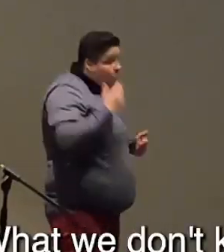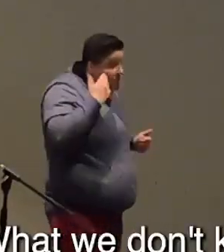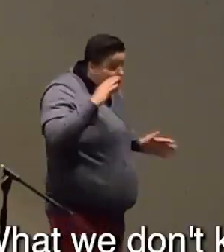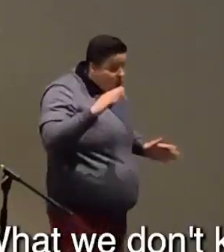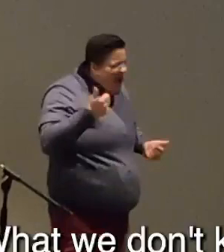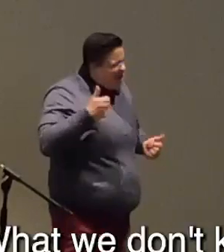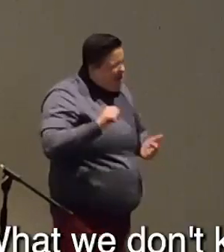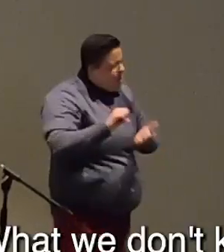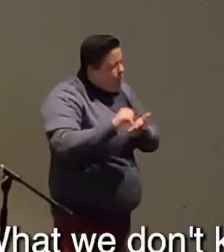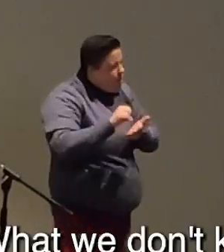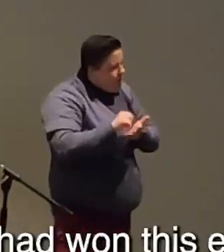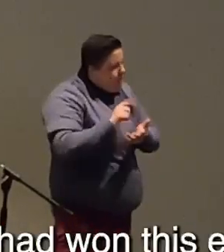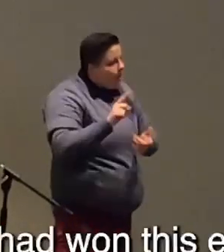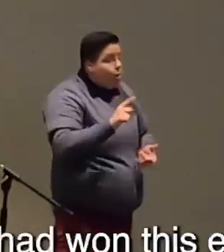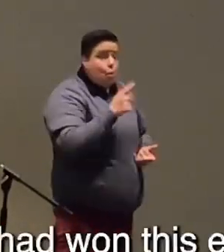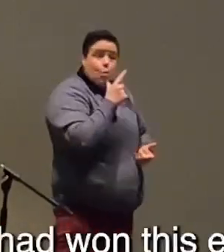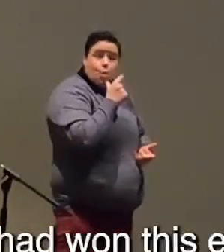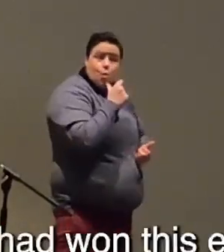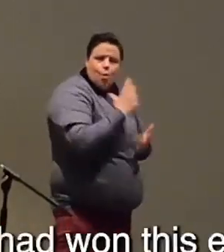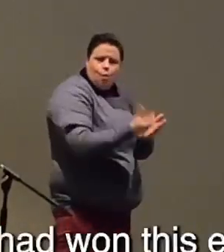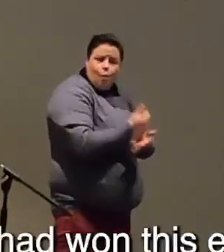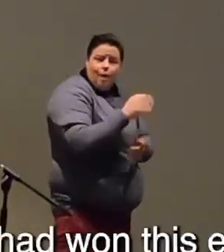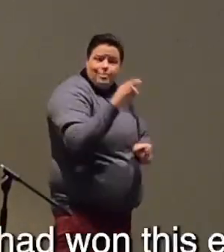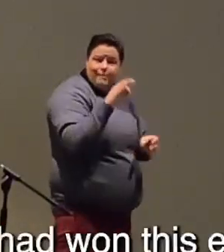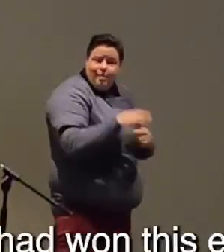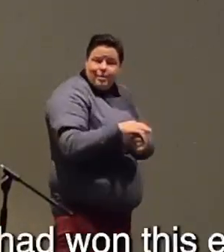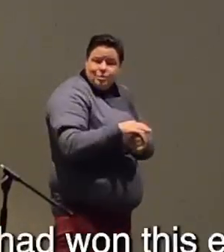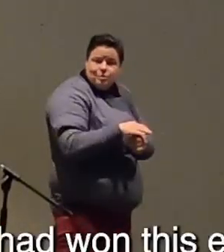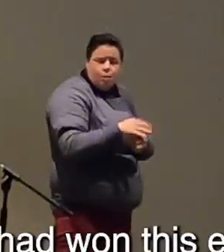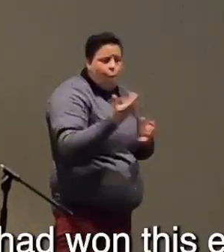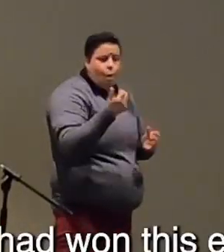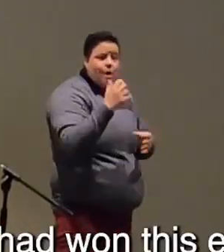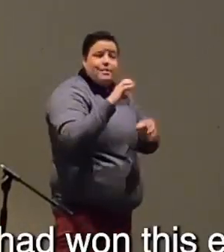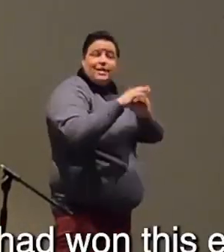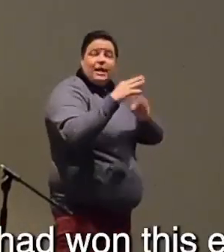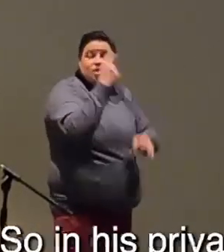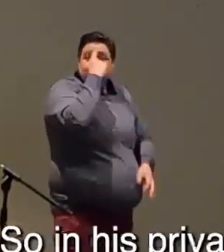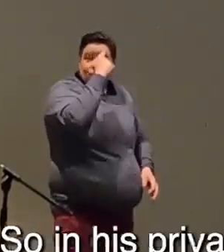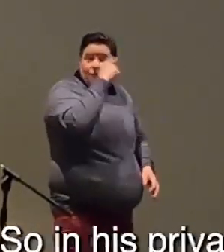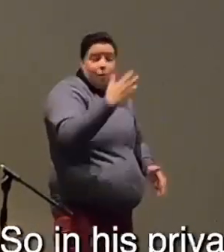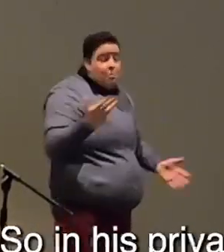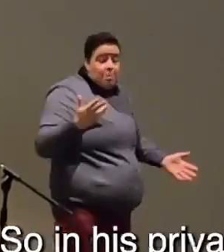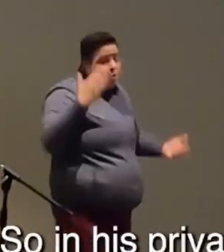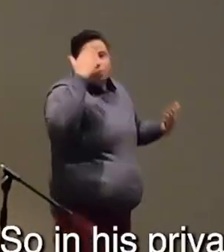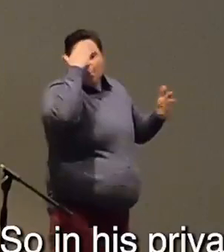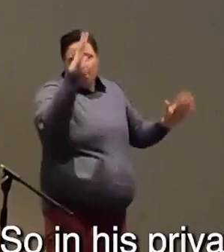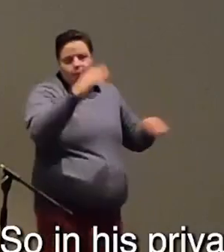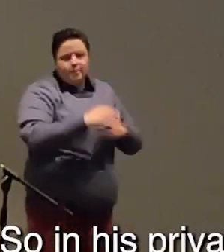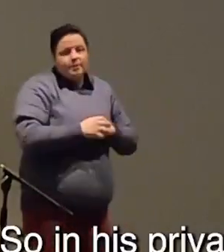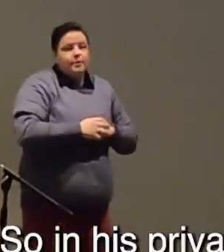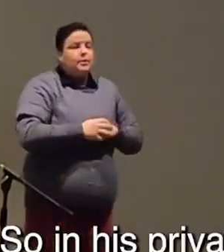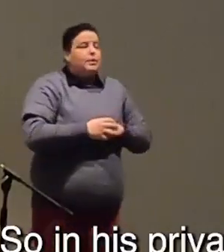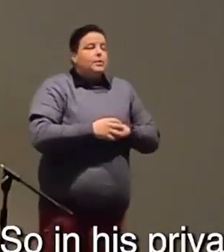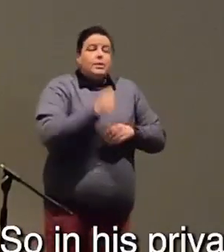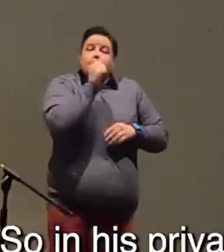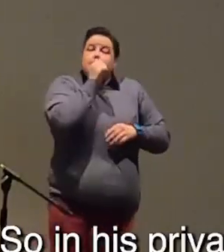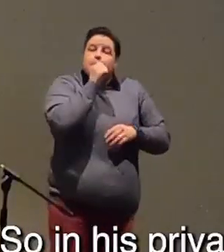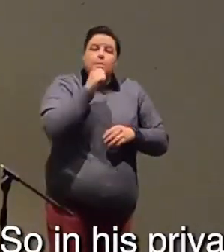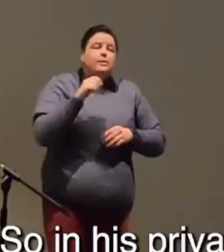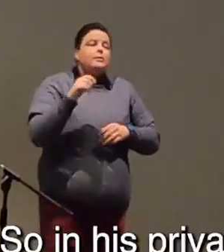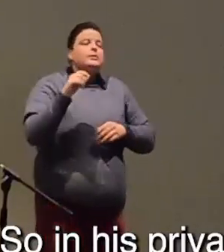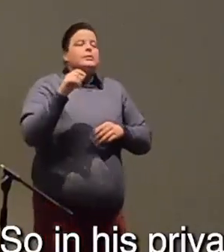tried to look it up, who had won this election or what this election was for. So in his private life, Sloan